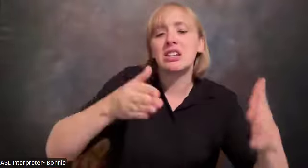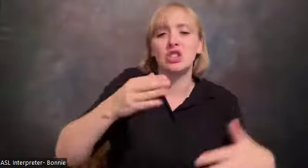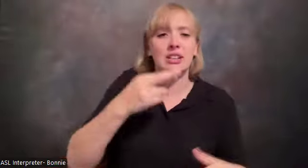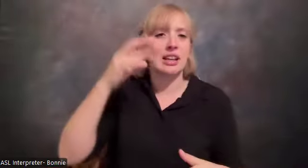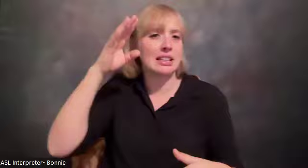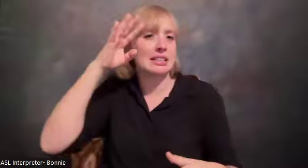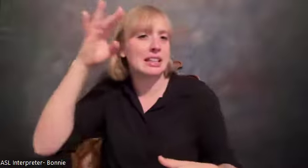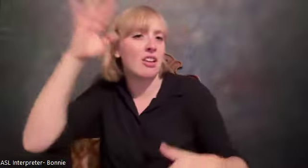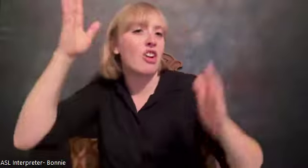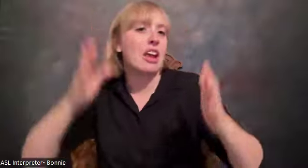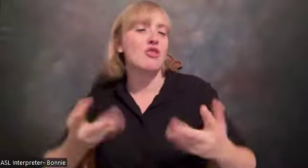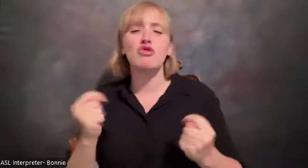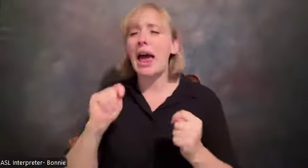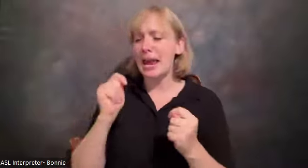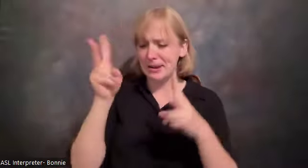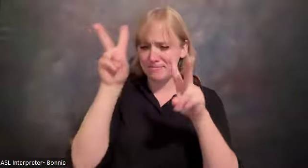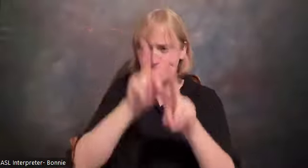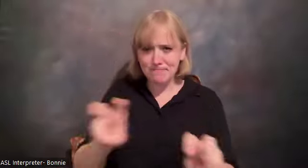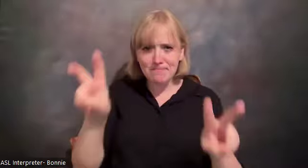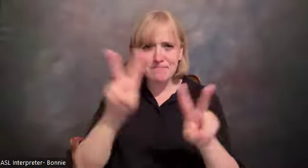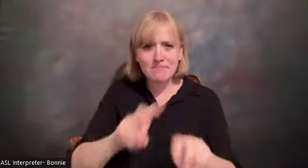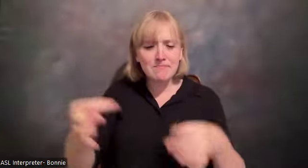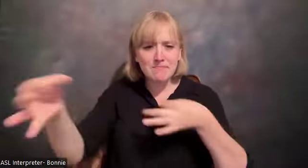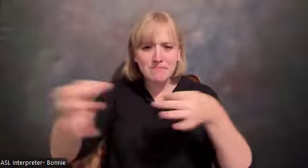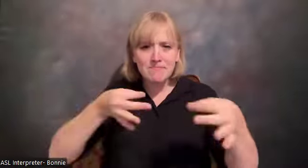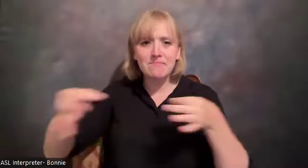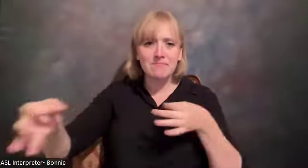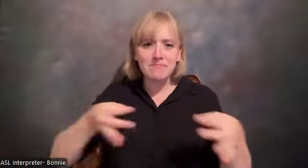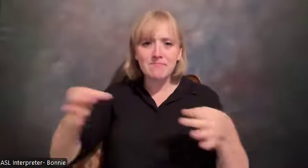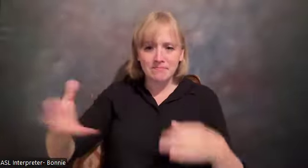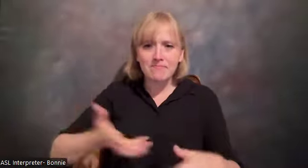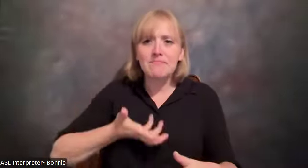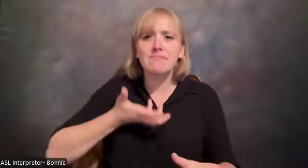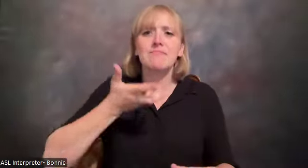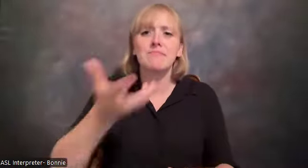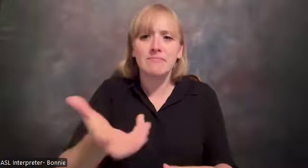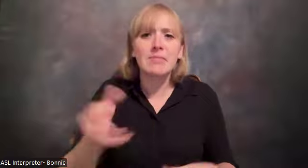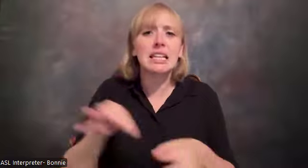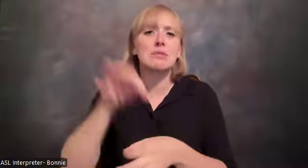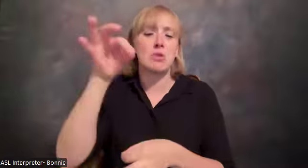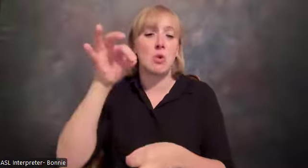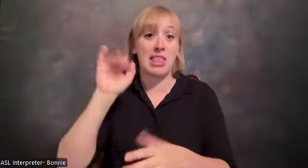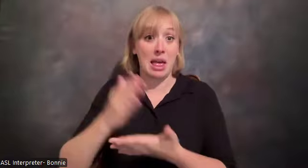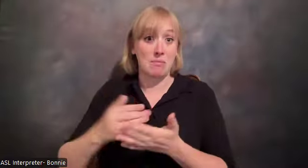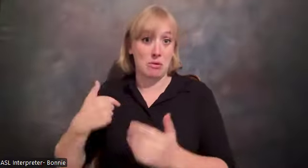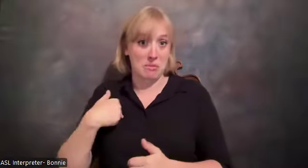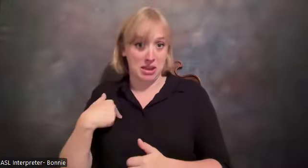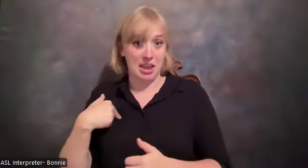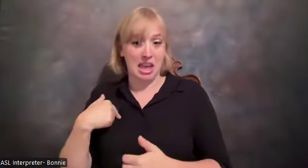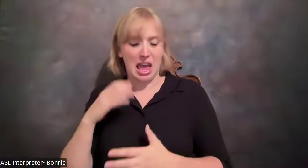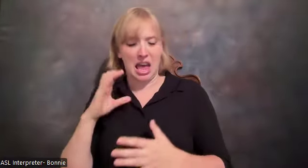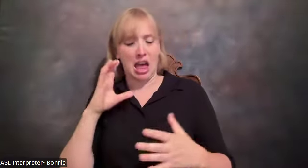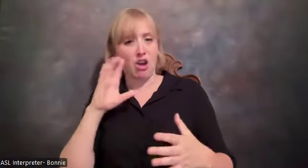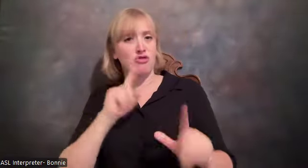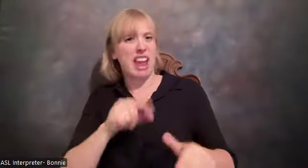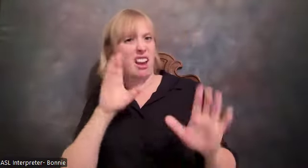have all tried to describe or to bring forth, that part of me seems to react differently to